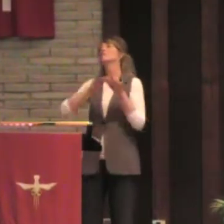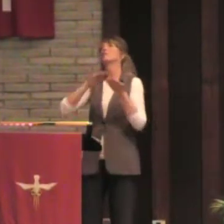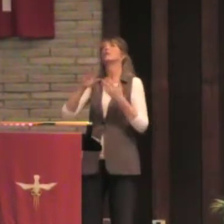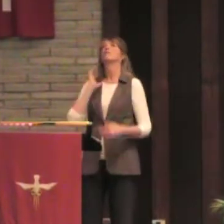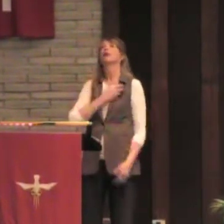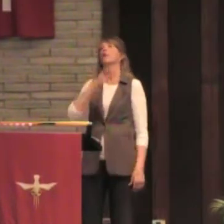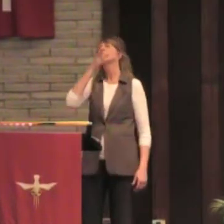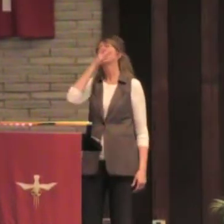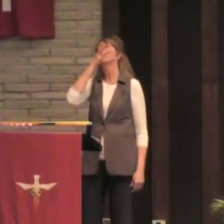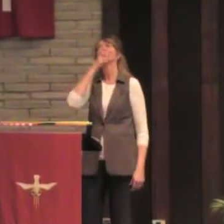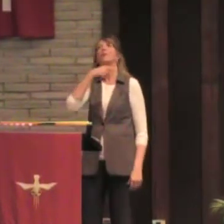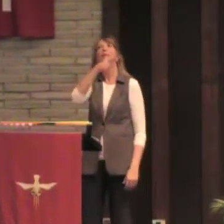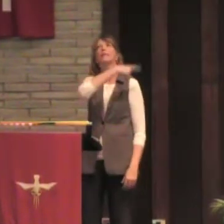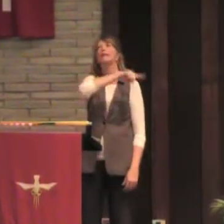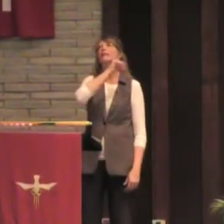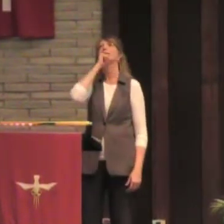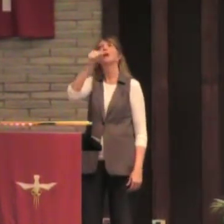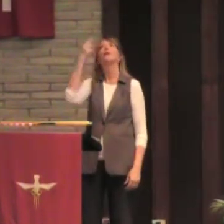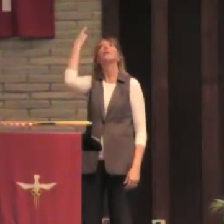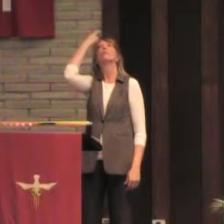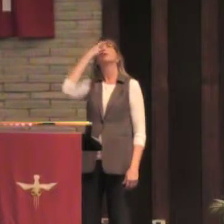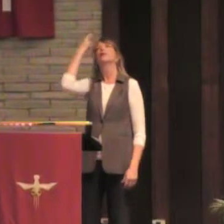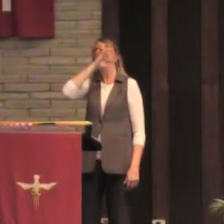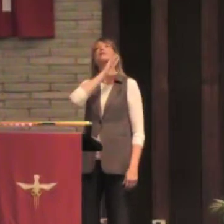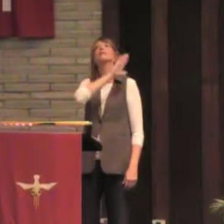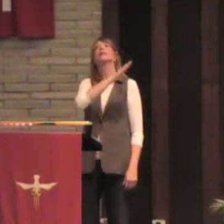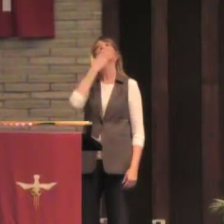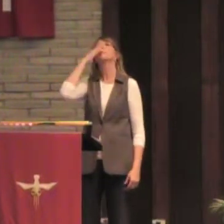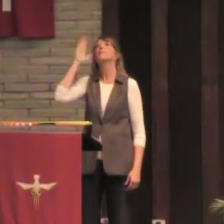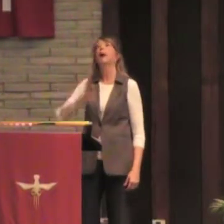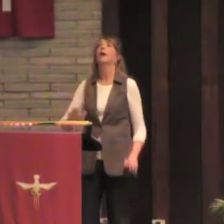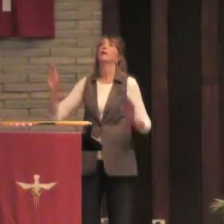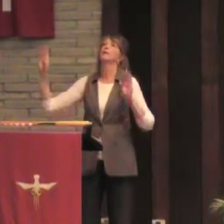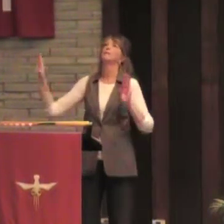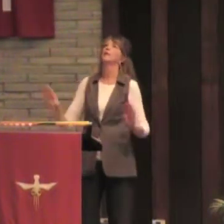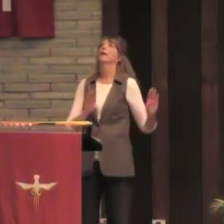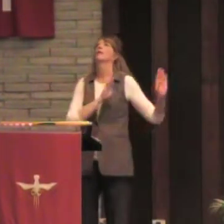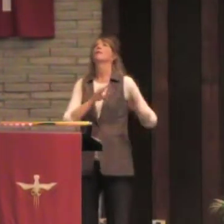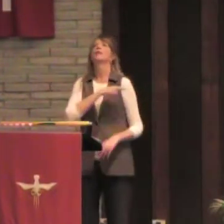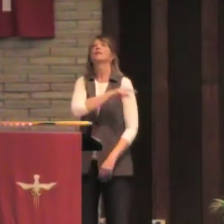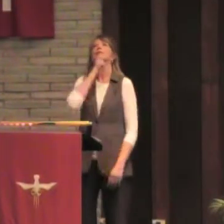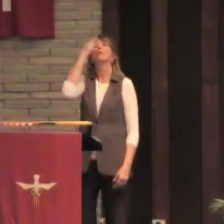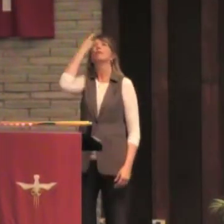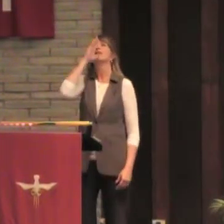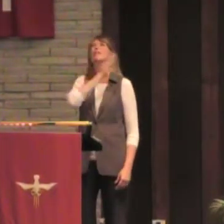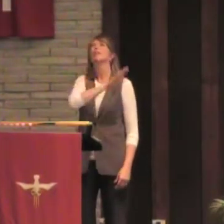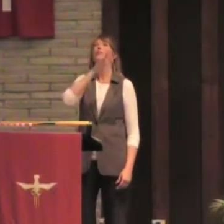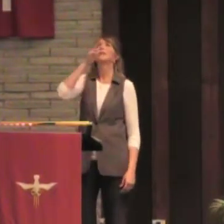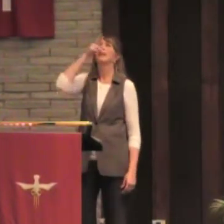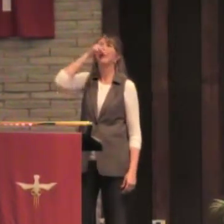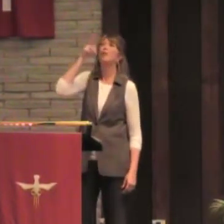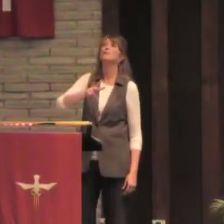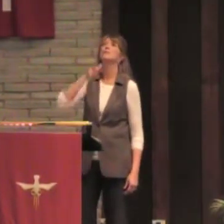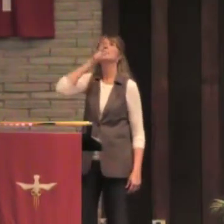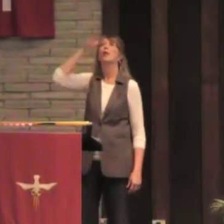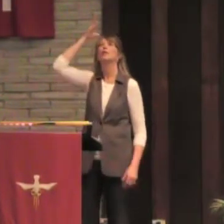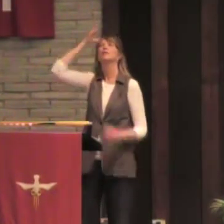We have to say, Father in heaven, forgive my dad, forgive my mom. They didn't realize that their behavior was